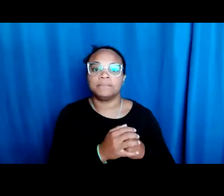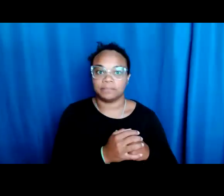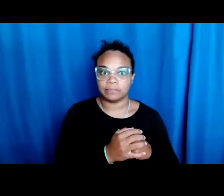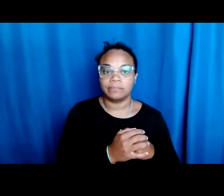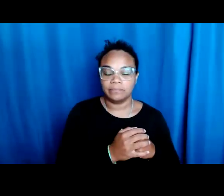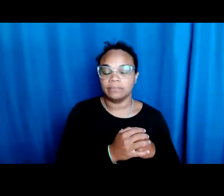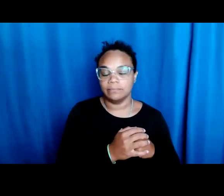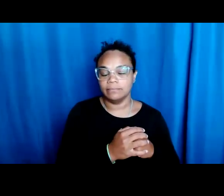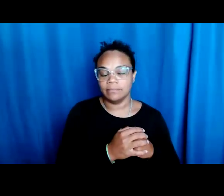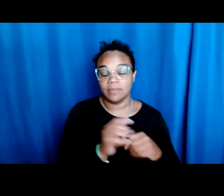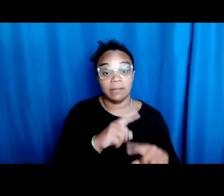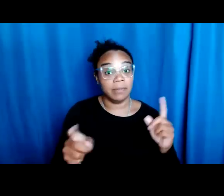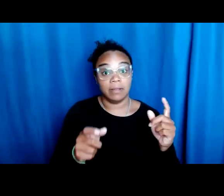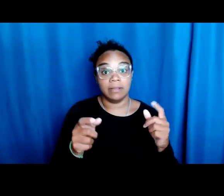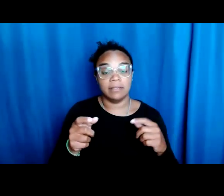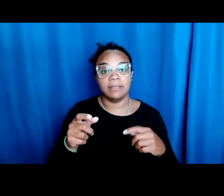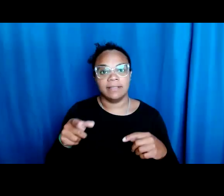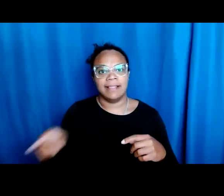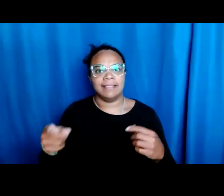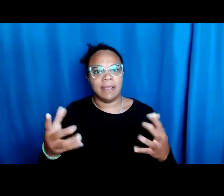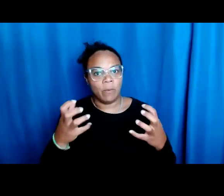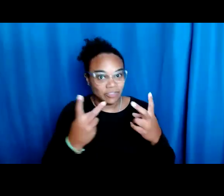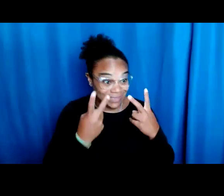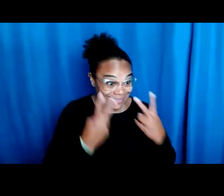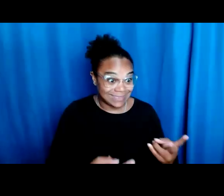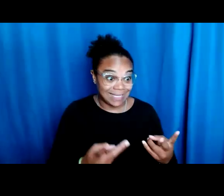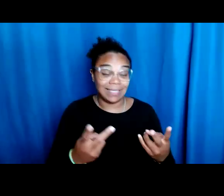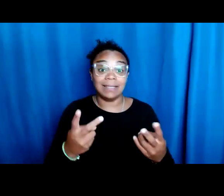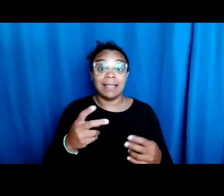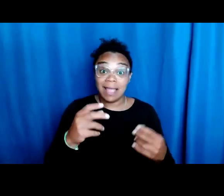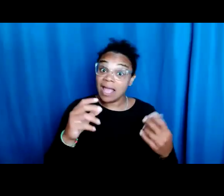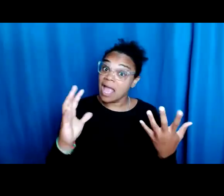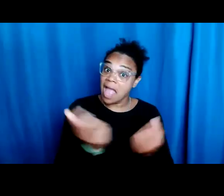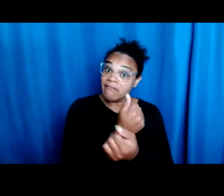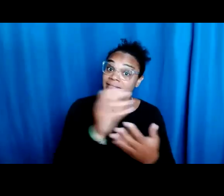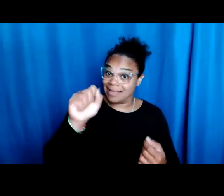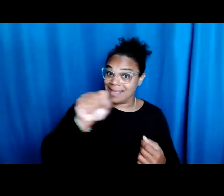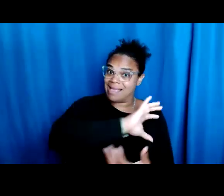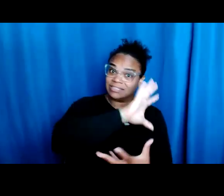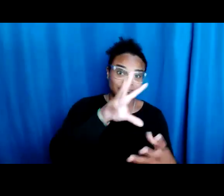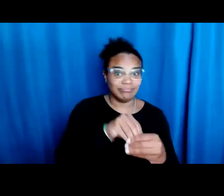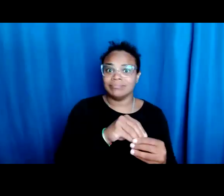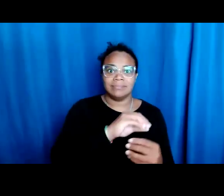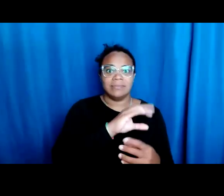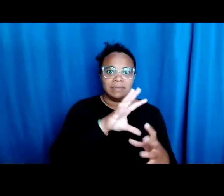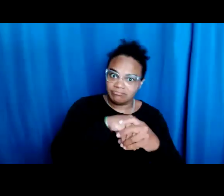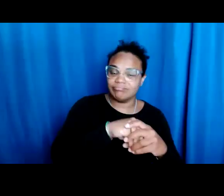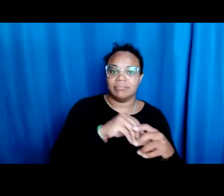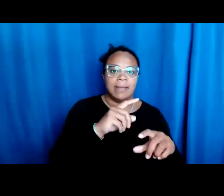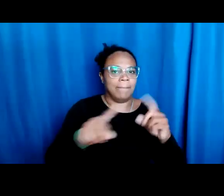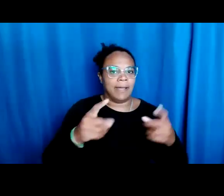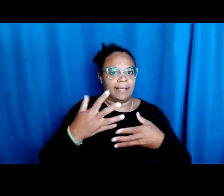but they really want it to be comprehensive but concise. And a comprehensive but concise